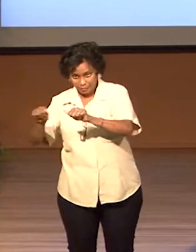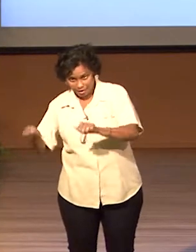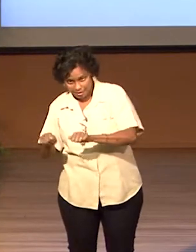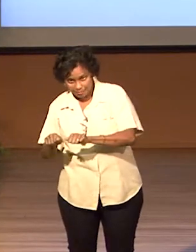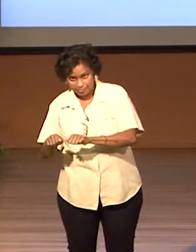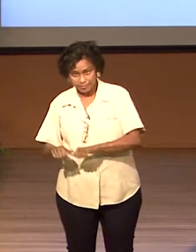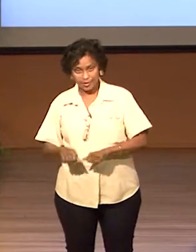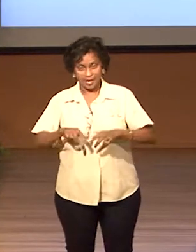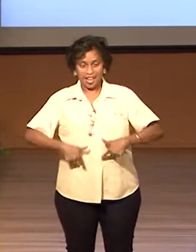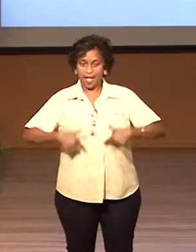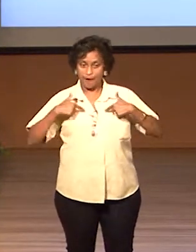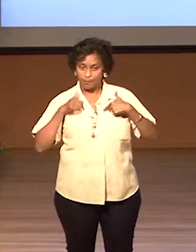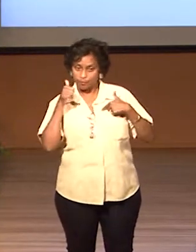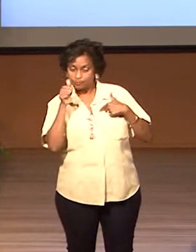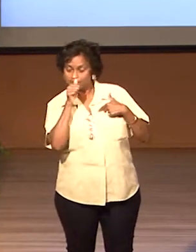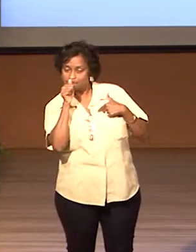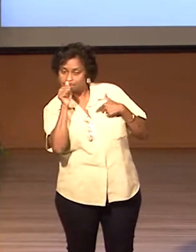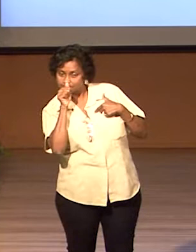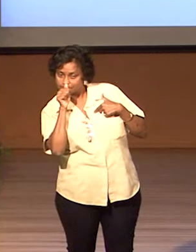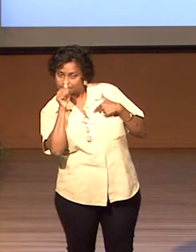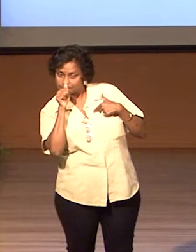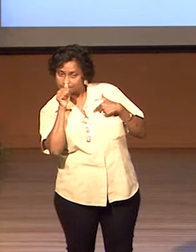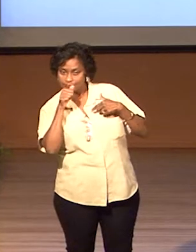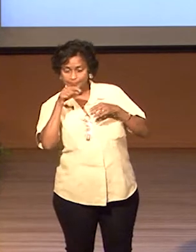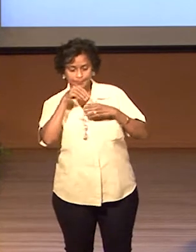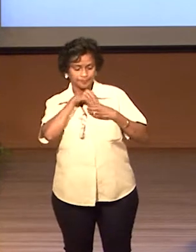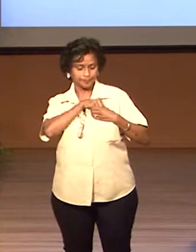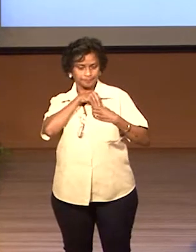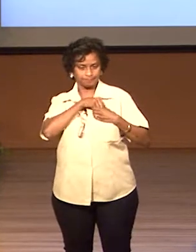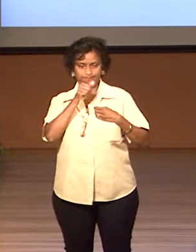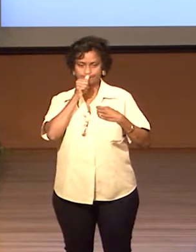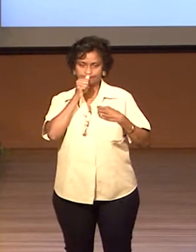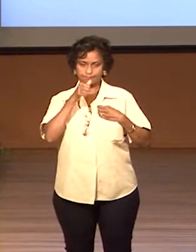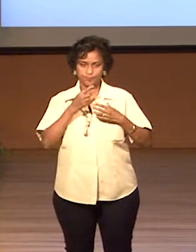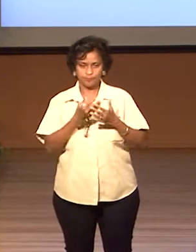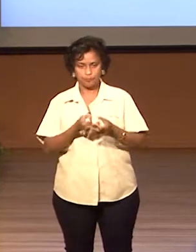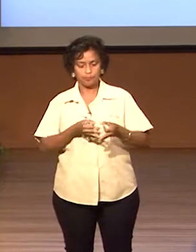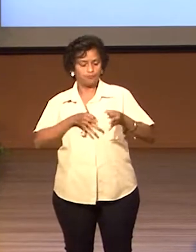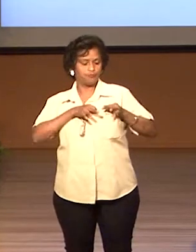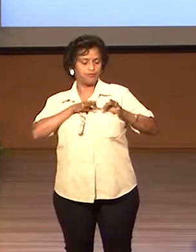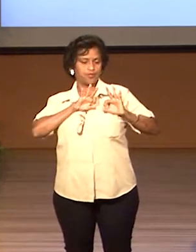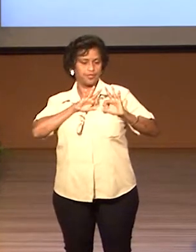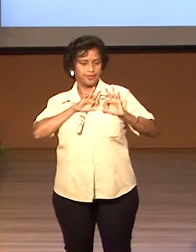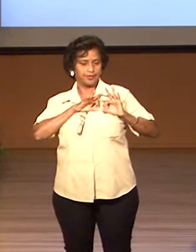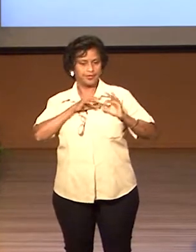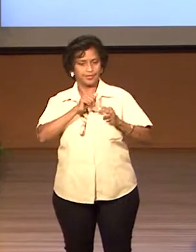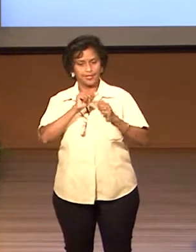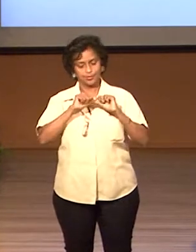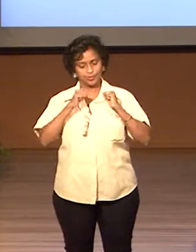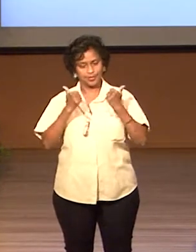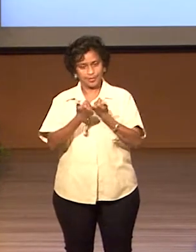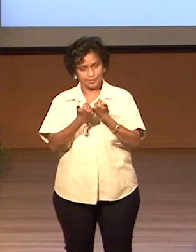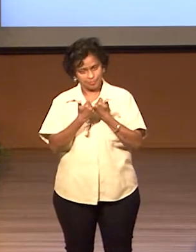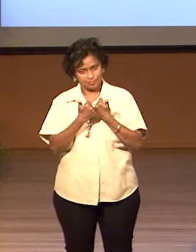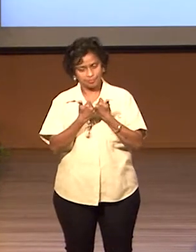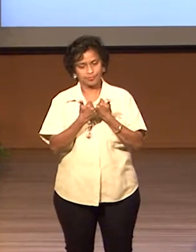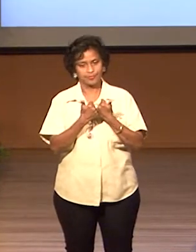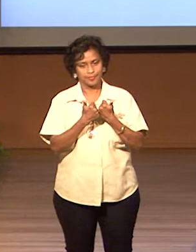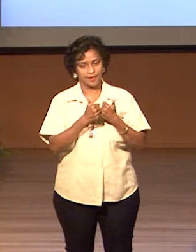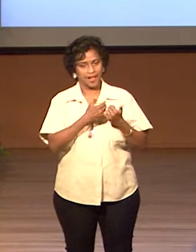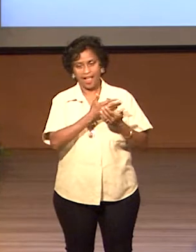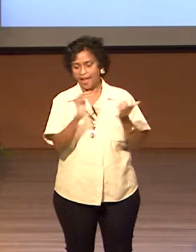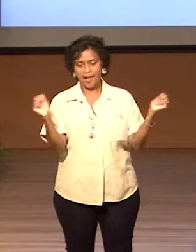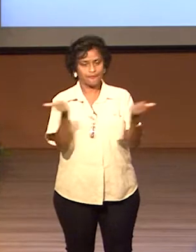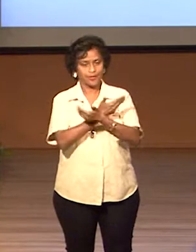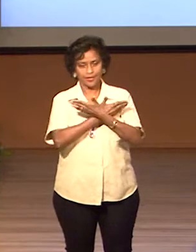known by the people around us, known by others. And this is called the free area. So in other words, this is the obvious area. These are the things that